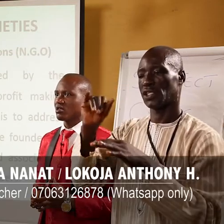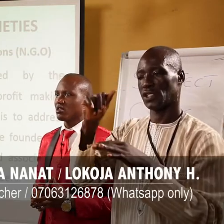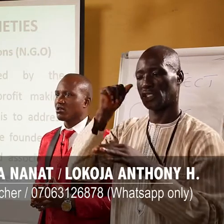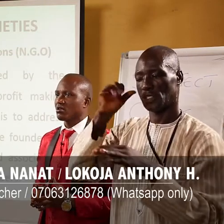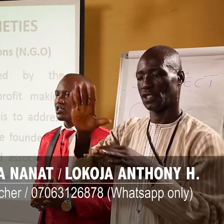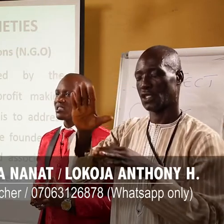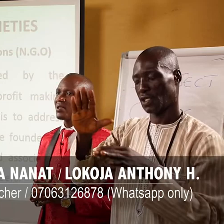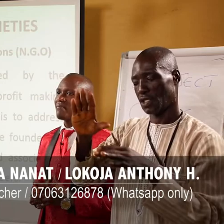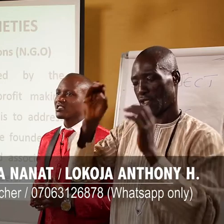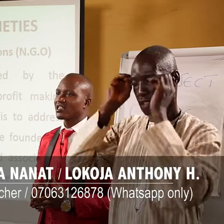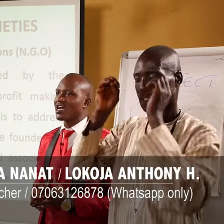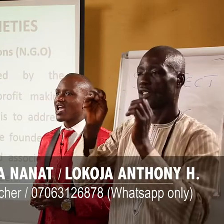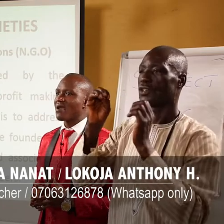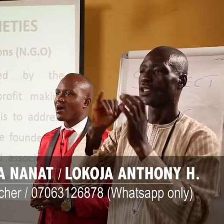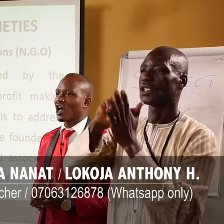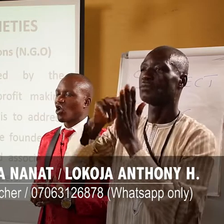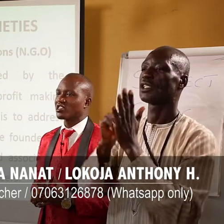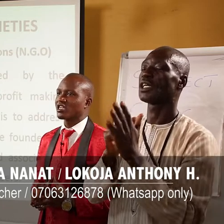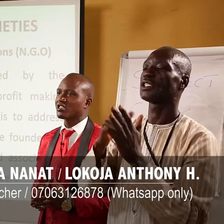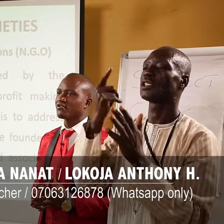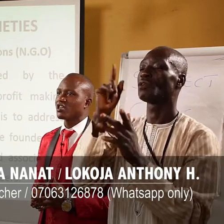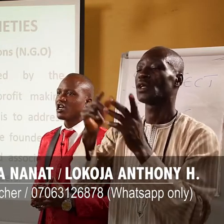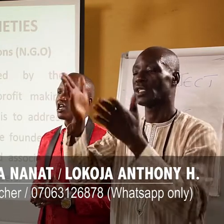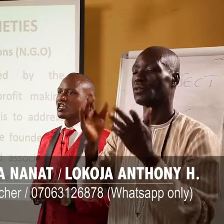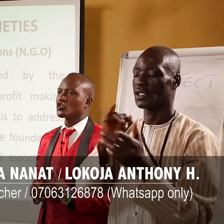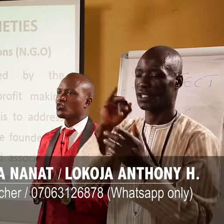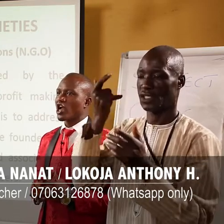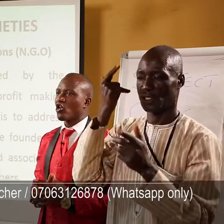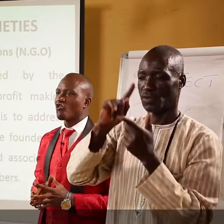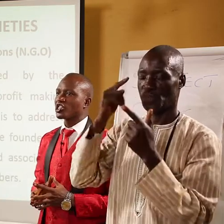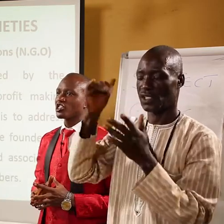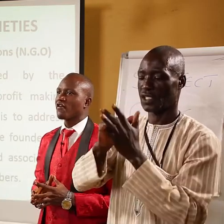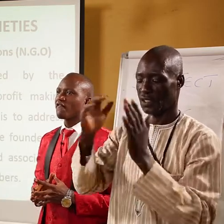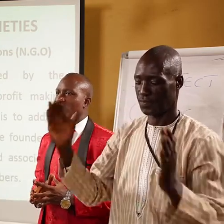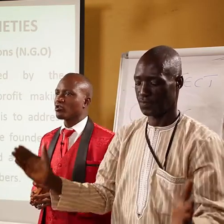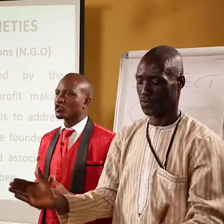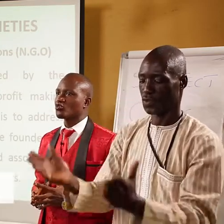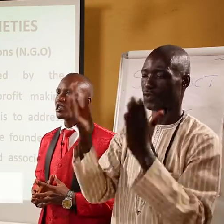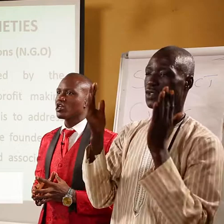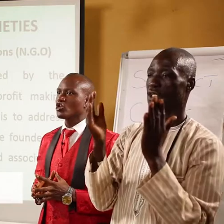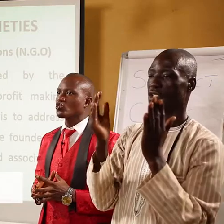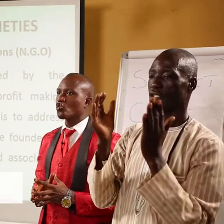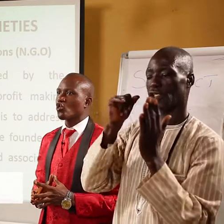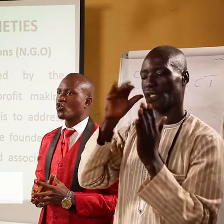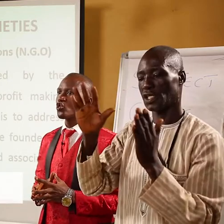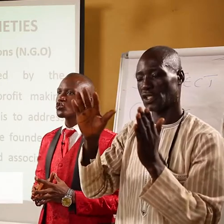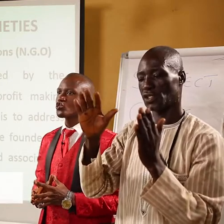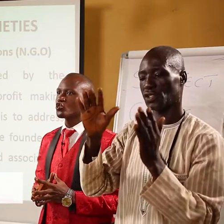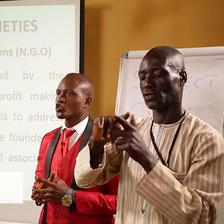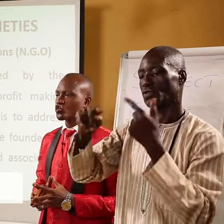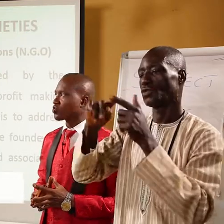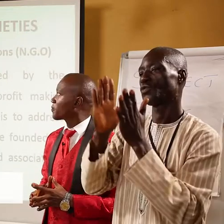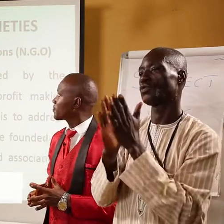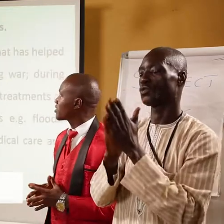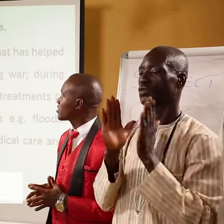education. It simply means that their aim and objective is to encourage female children to go